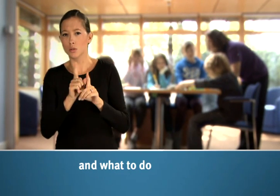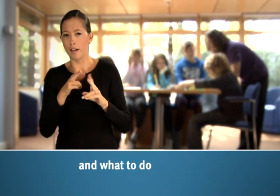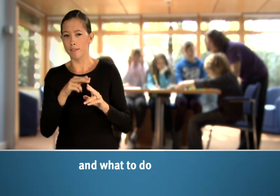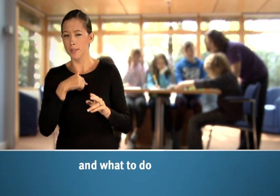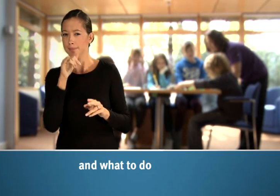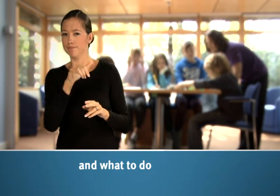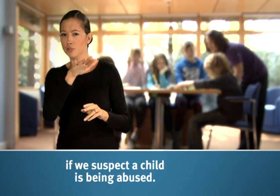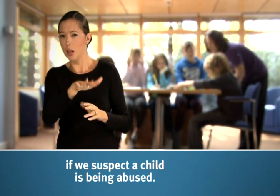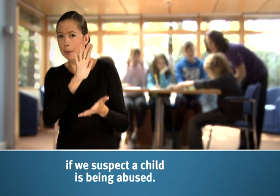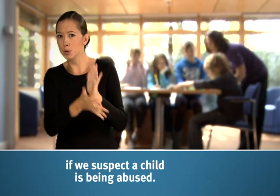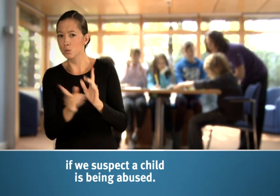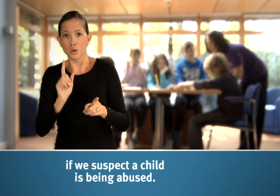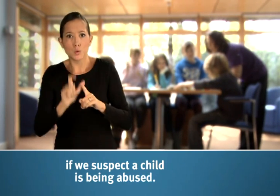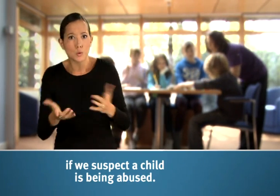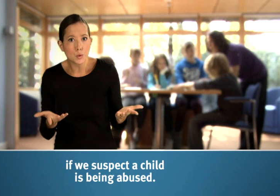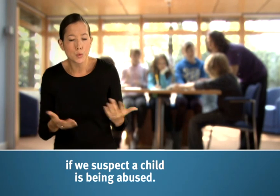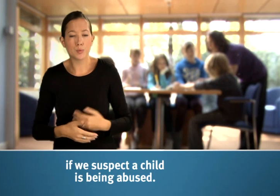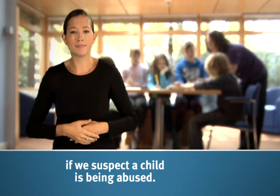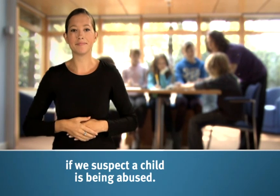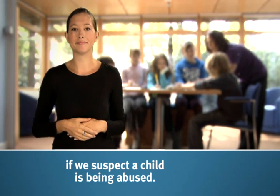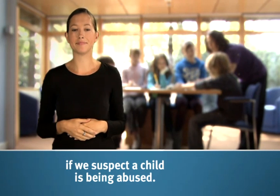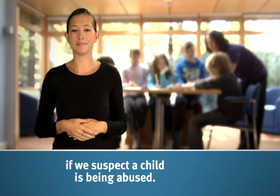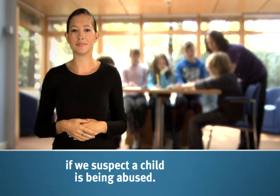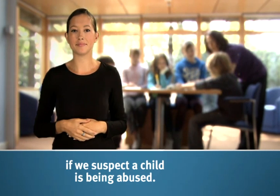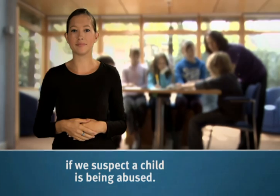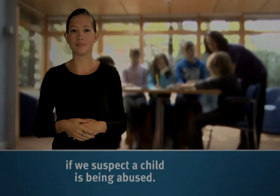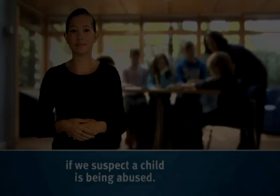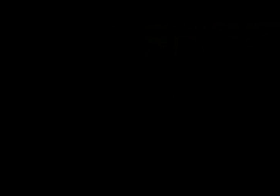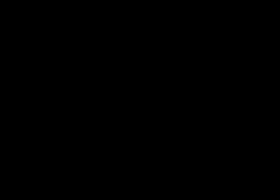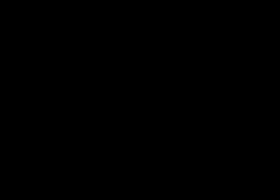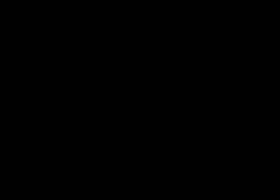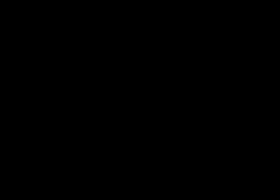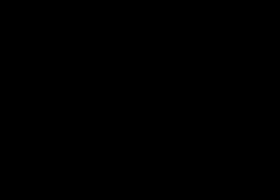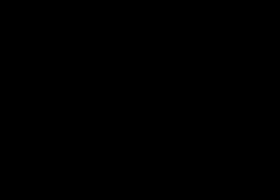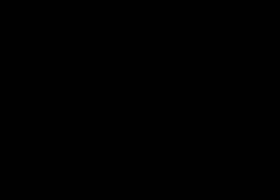for and what to do if we suspect a child is being abused.